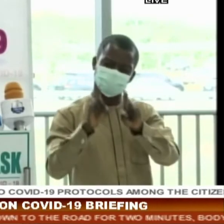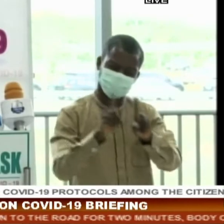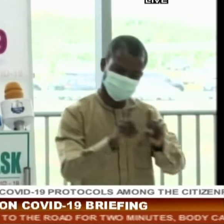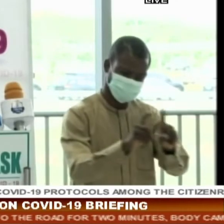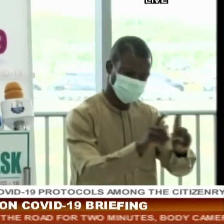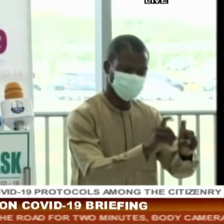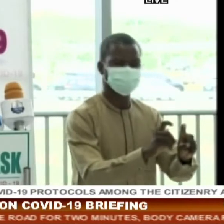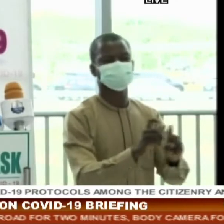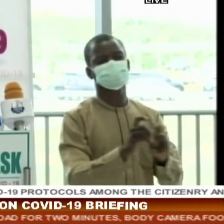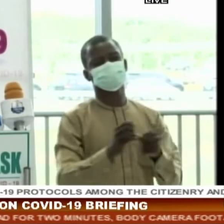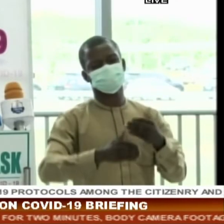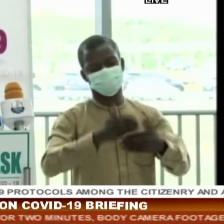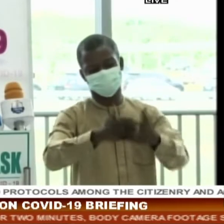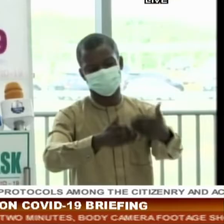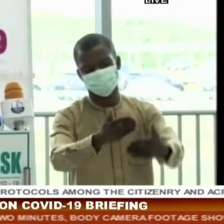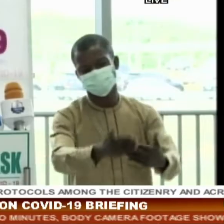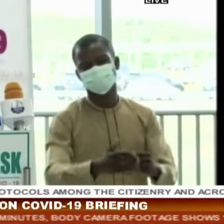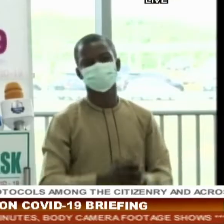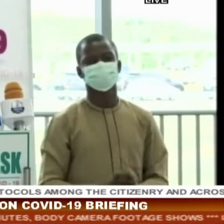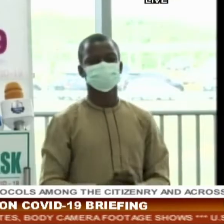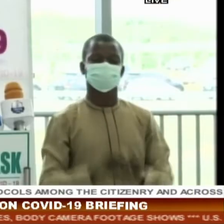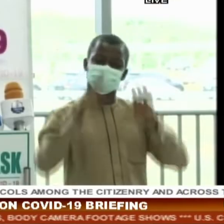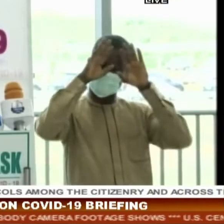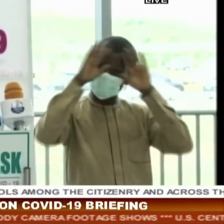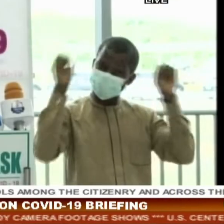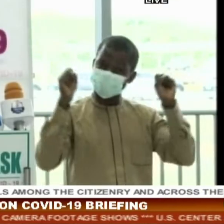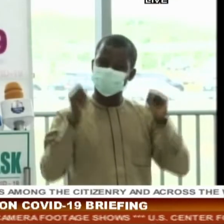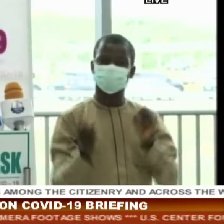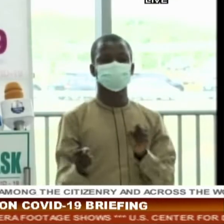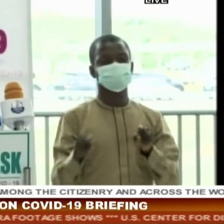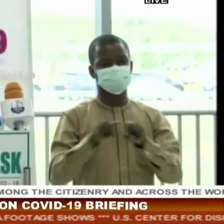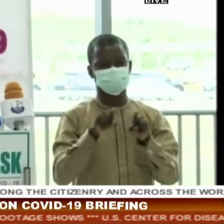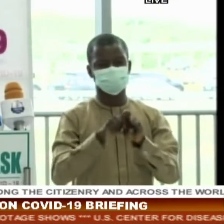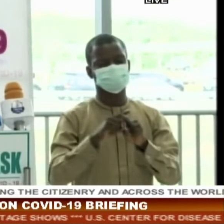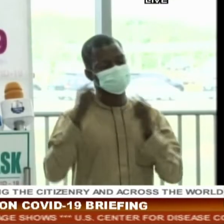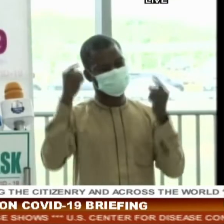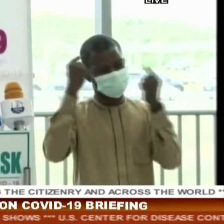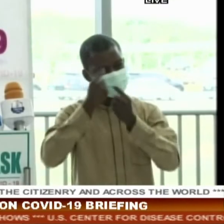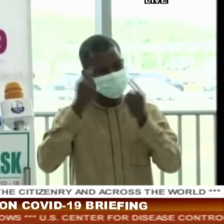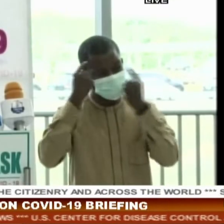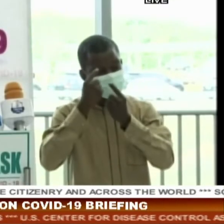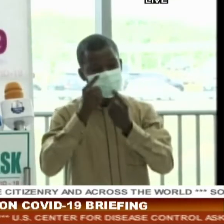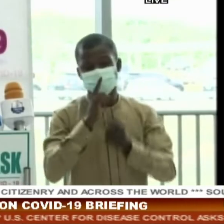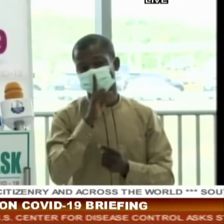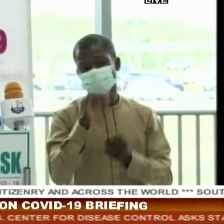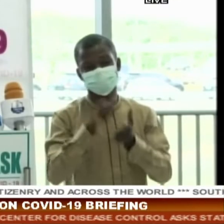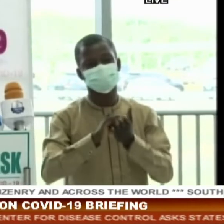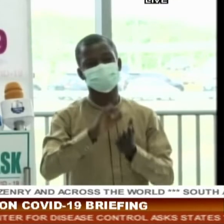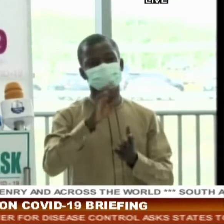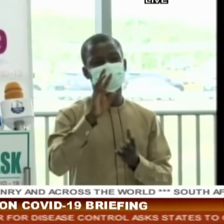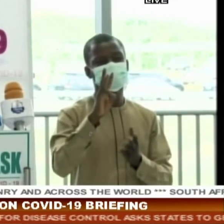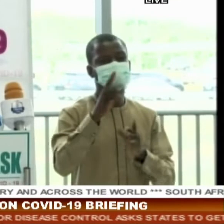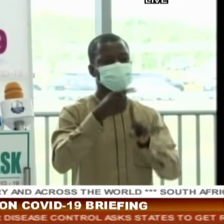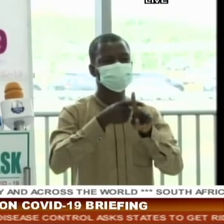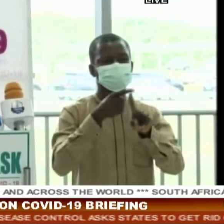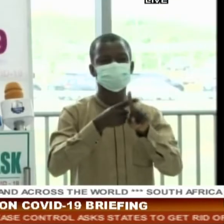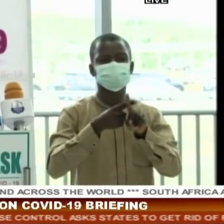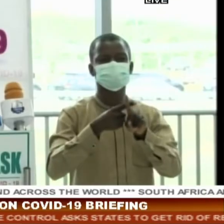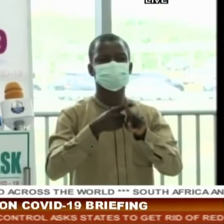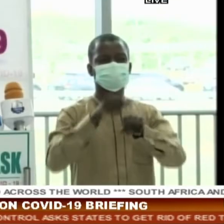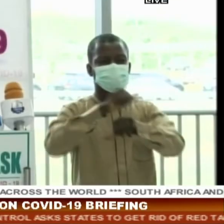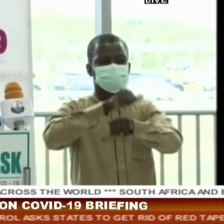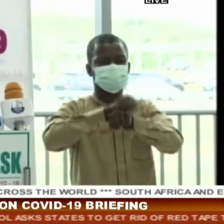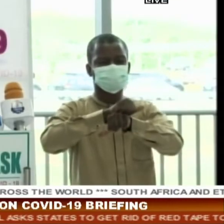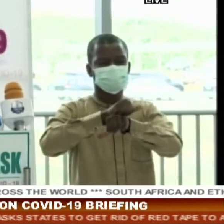protocols. Mr. President has similarly considered the fact that the 6-month mandate of the Presidential Task Force